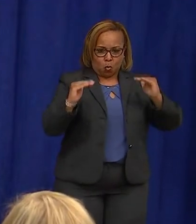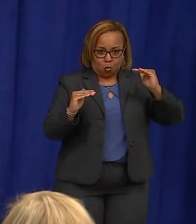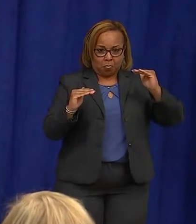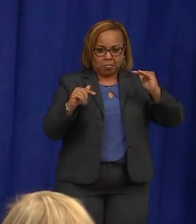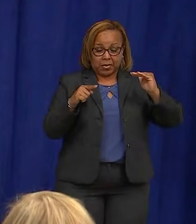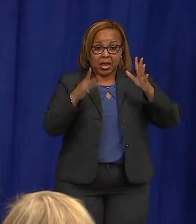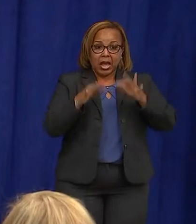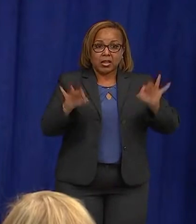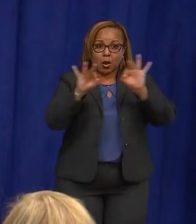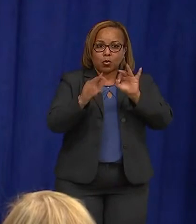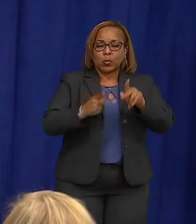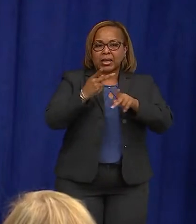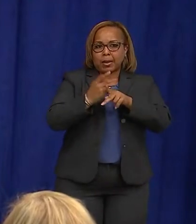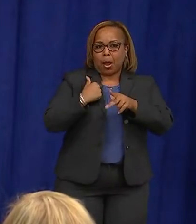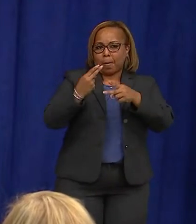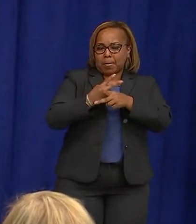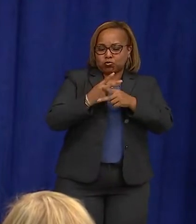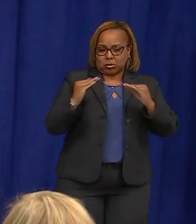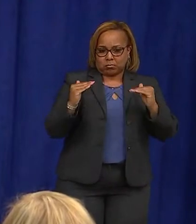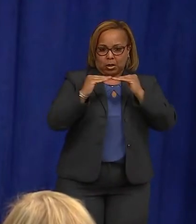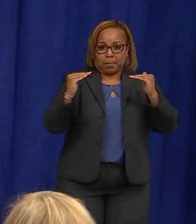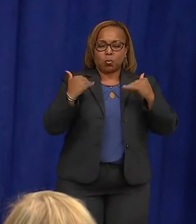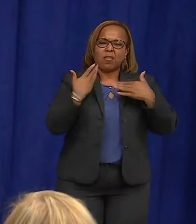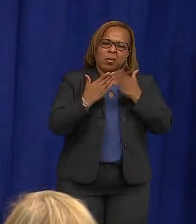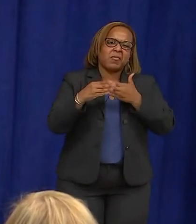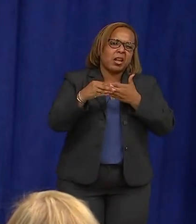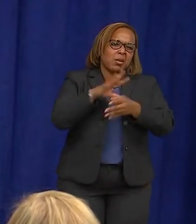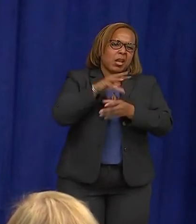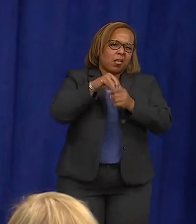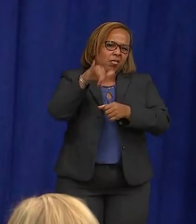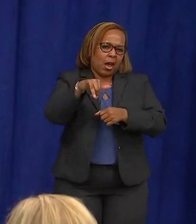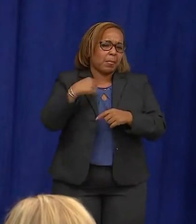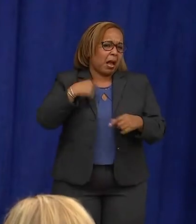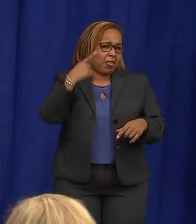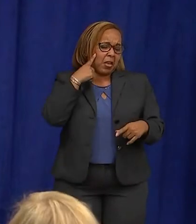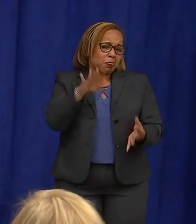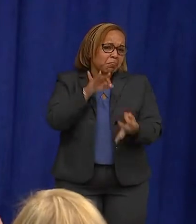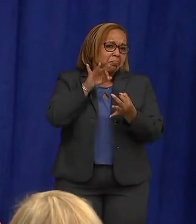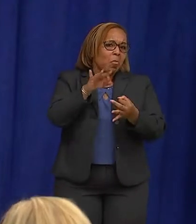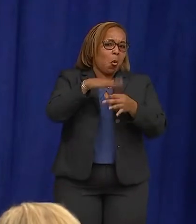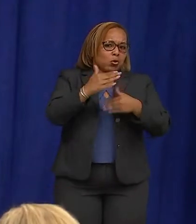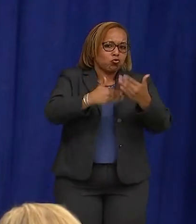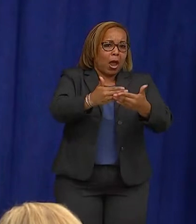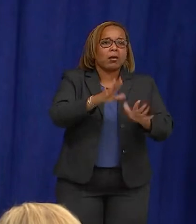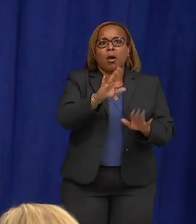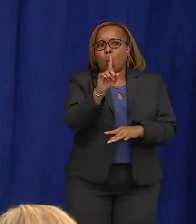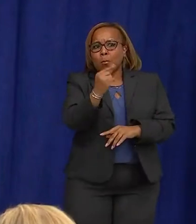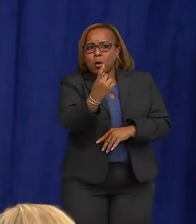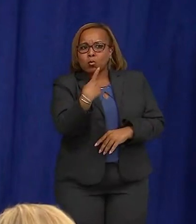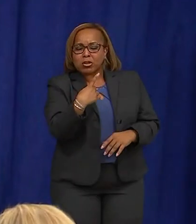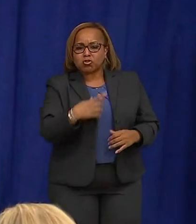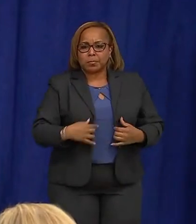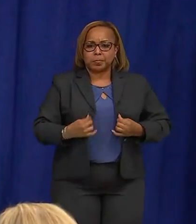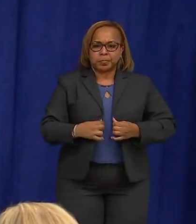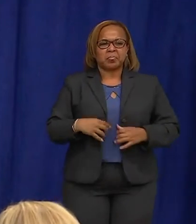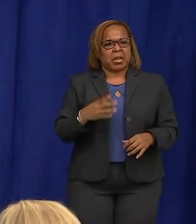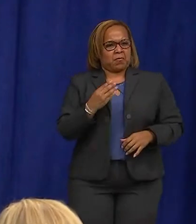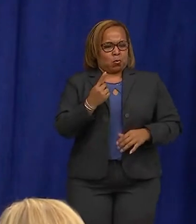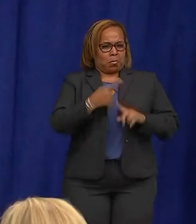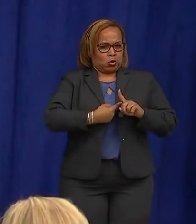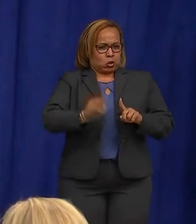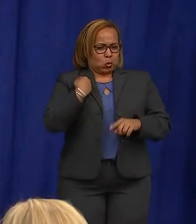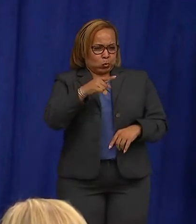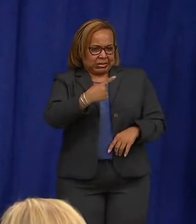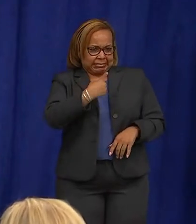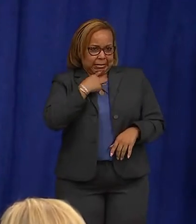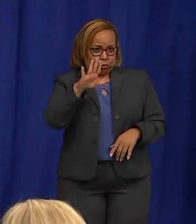as long as we can keep our metrics up, but we have some flexibility in that space. So I would say we're right on track. One other question for you from Amy Jacobson. A few months ago, you